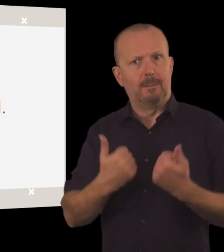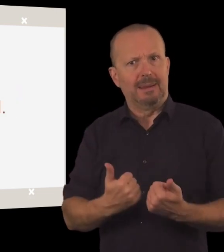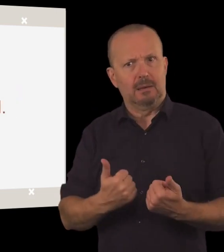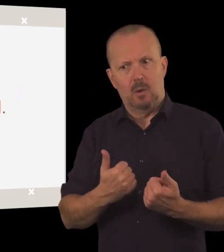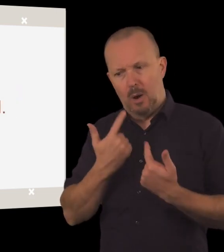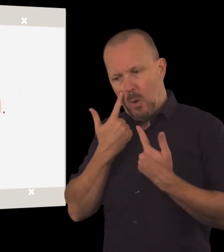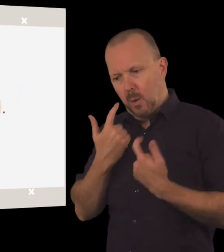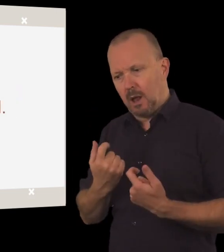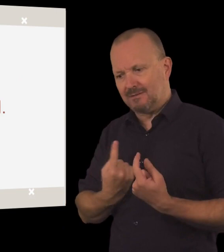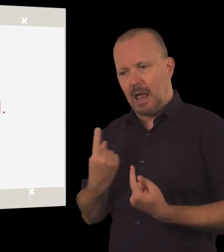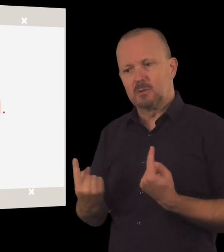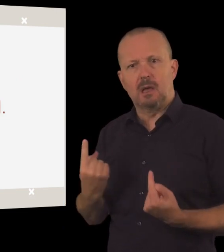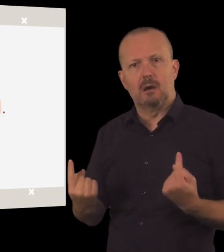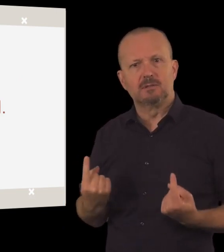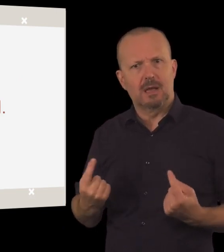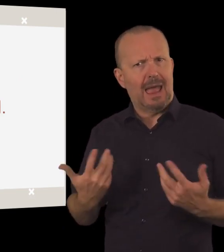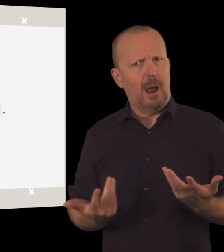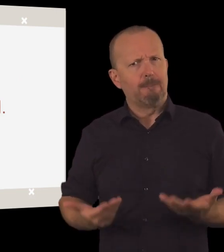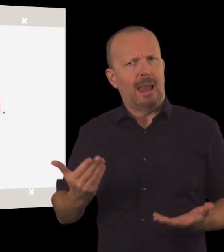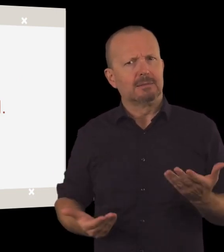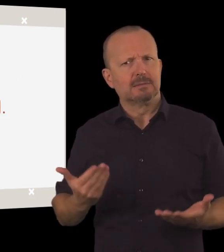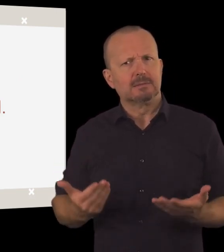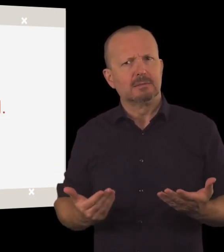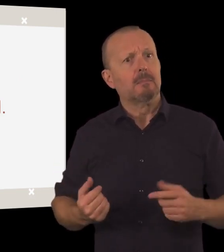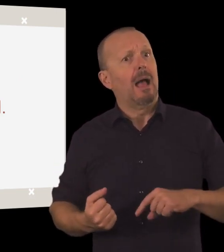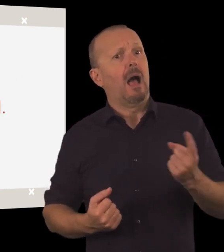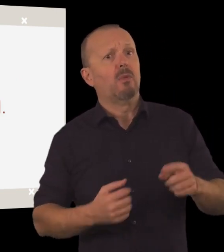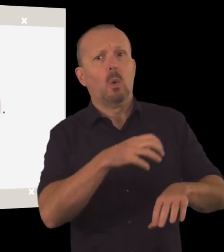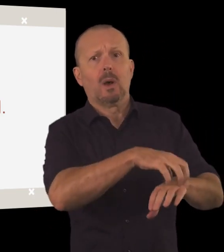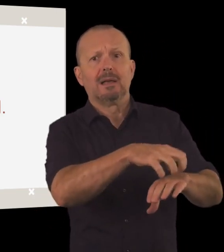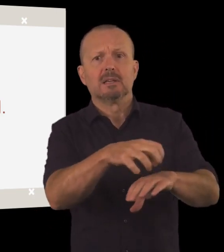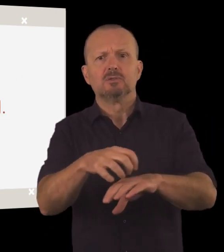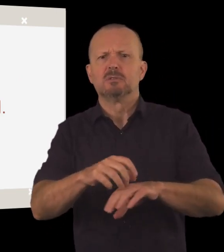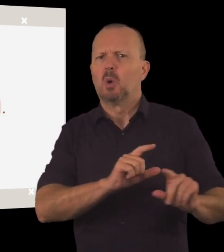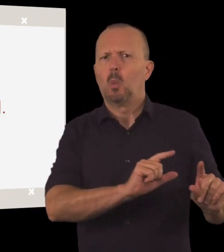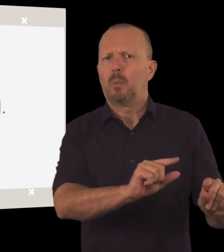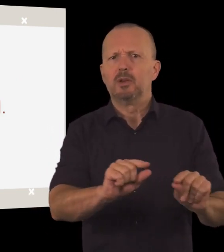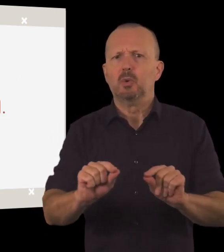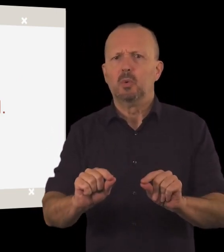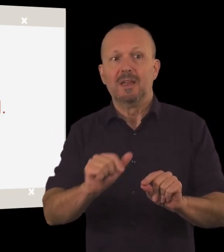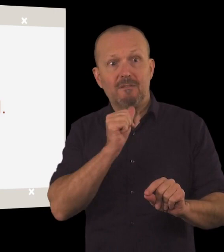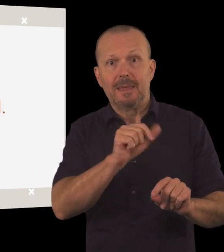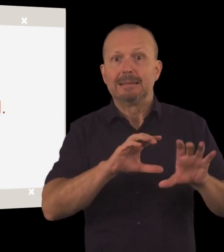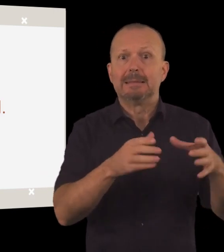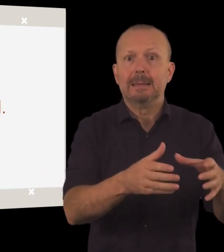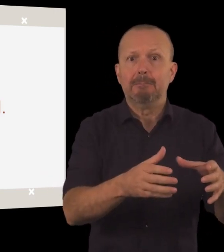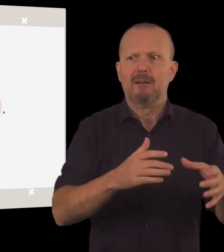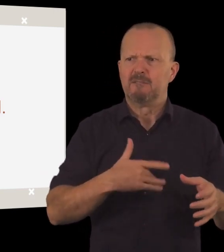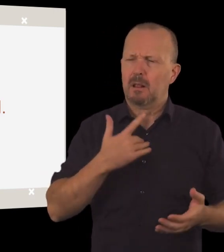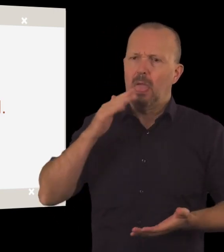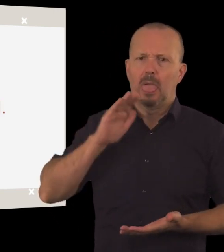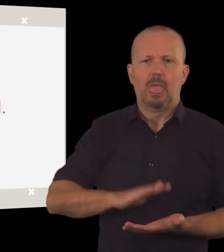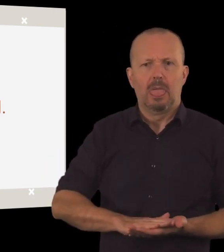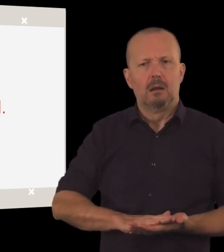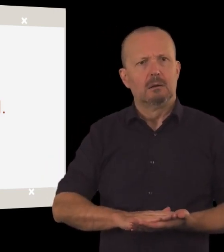topic, filling the well. Told you there'd be some positives. So as you can see, from the well